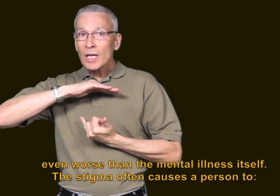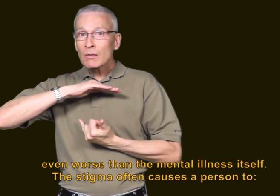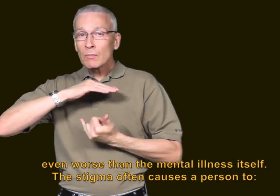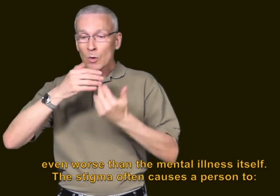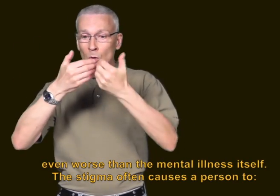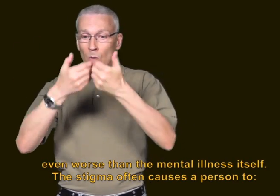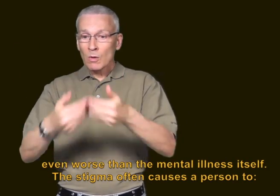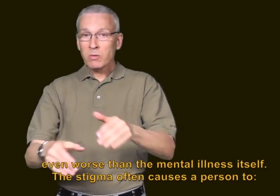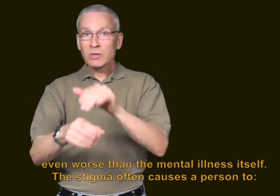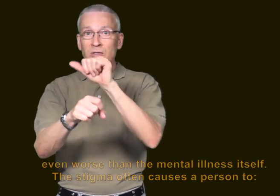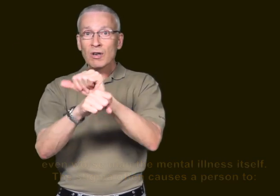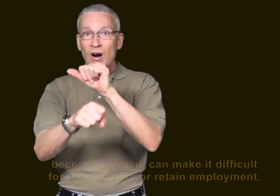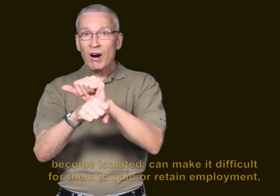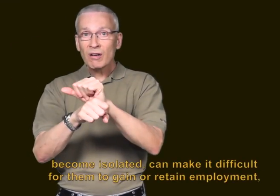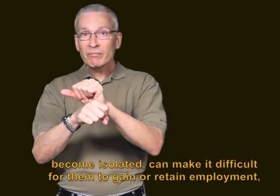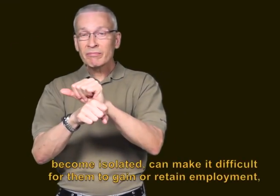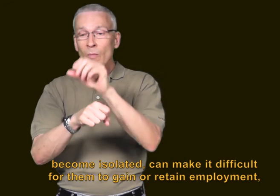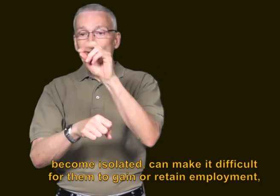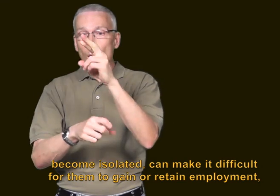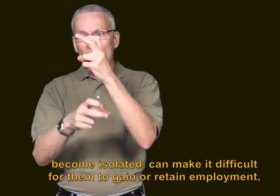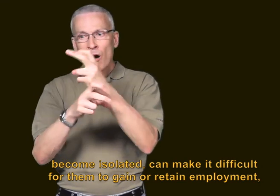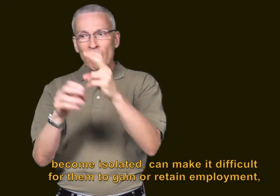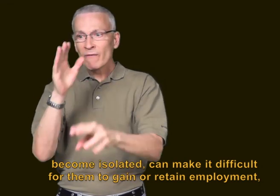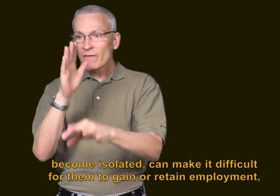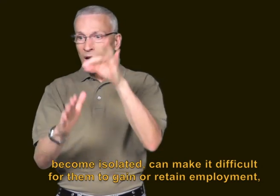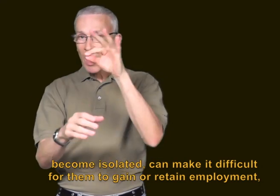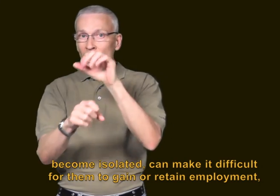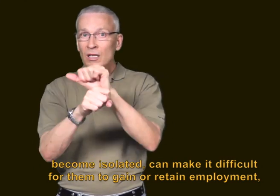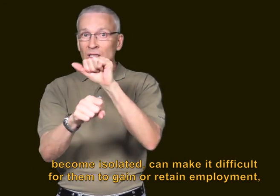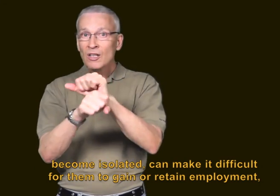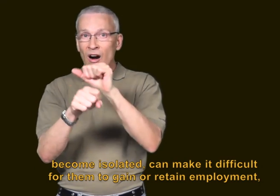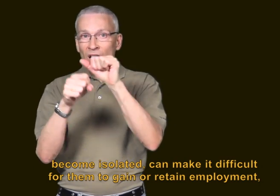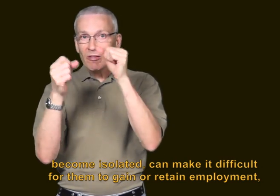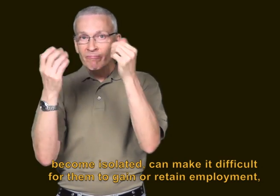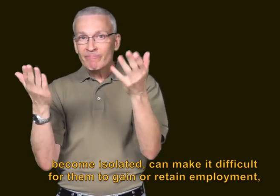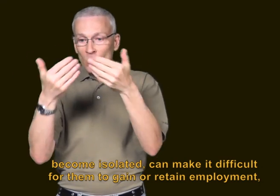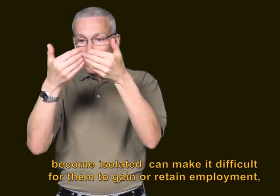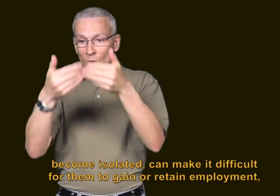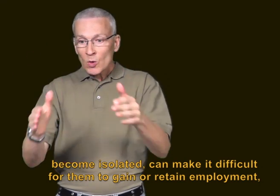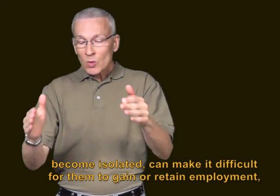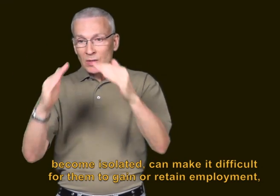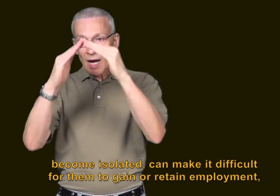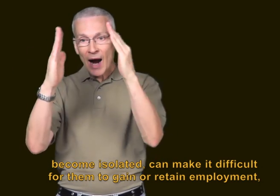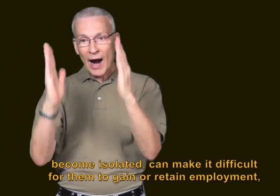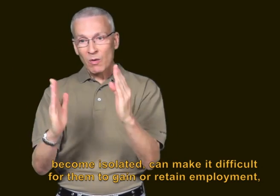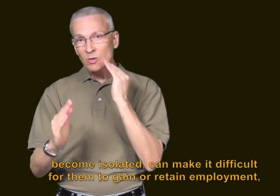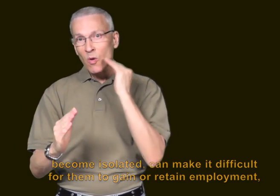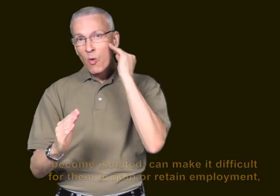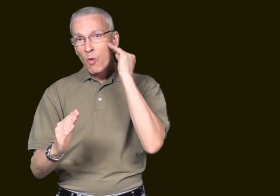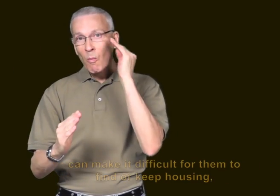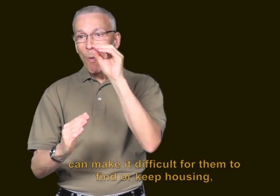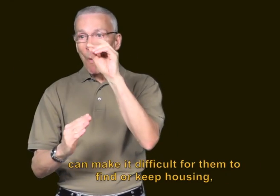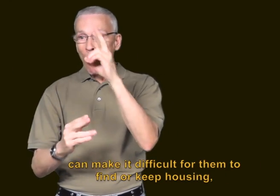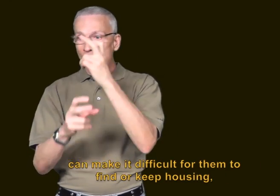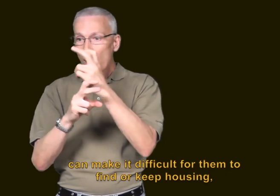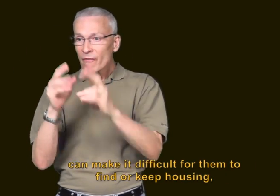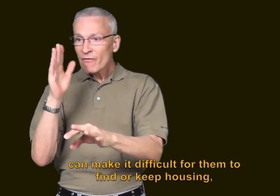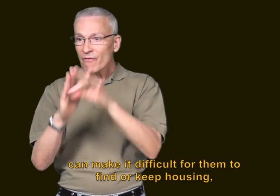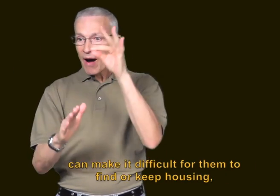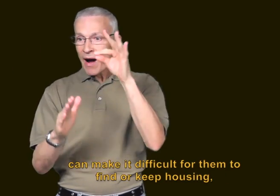stigma often causes a person to become isolated, can make it difficult for them to gain or retain employment, can make it difficult for